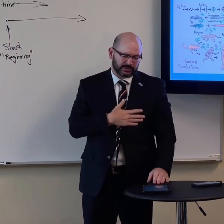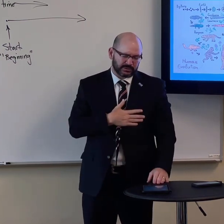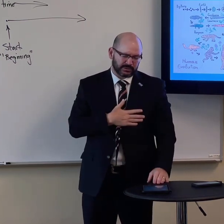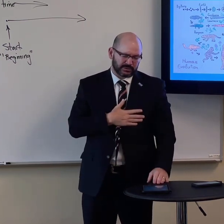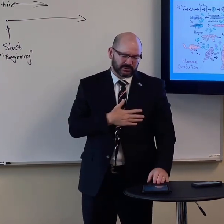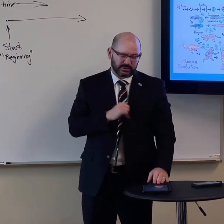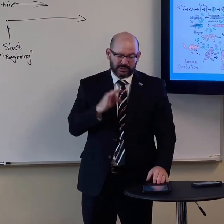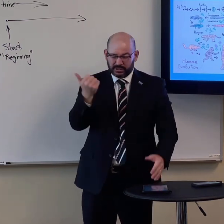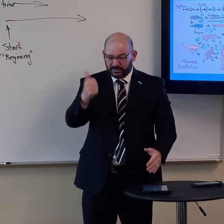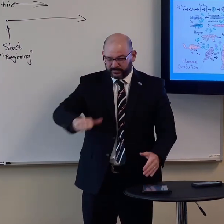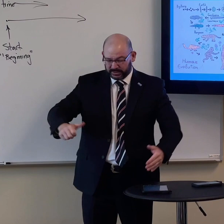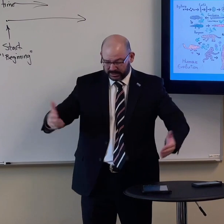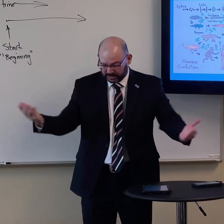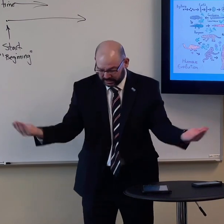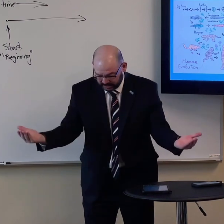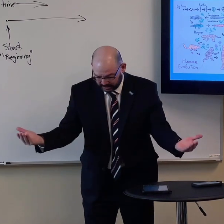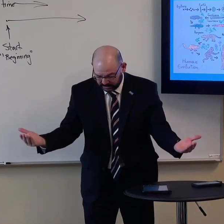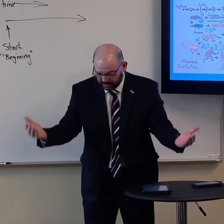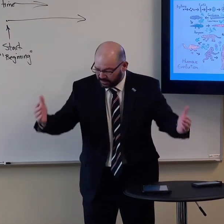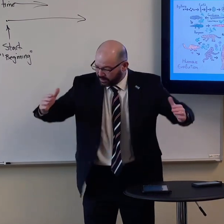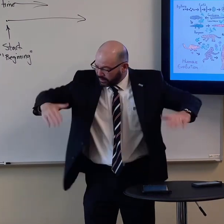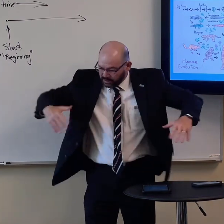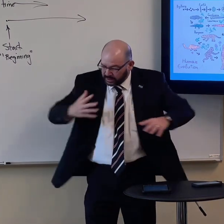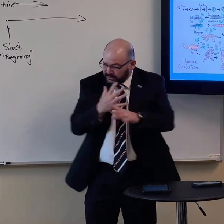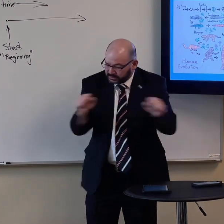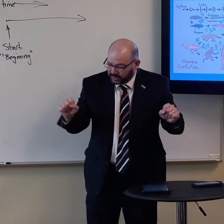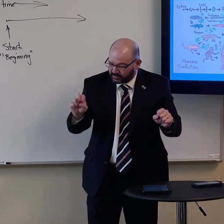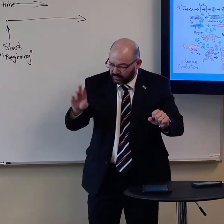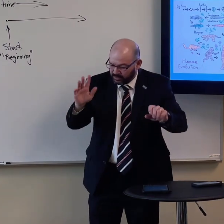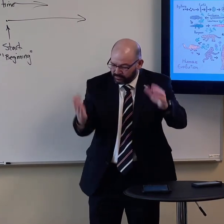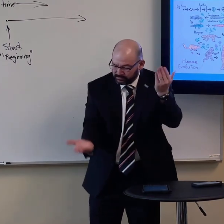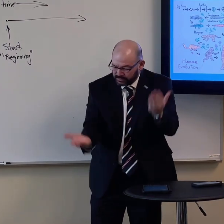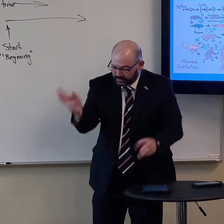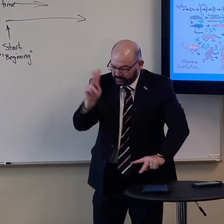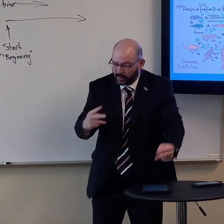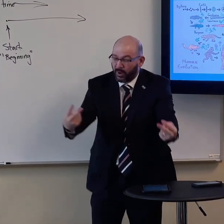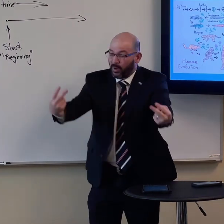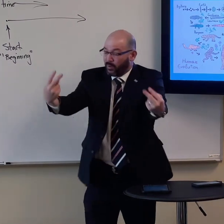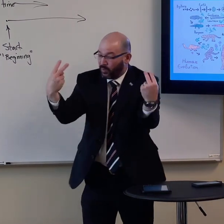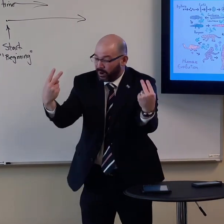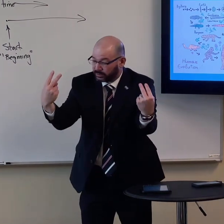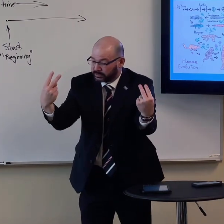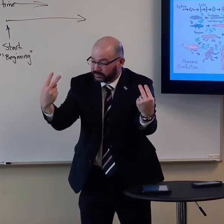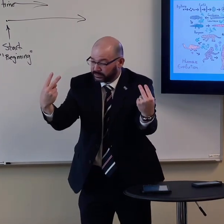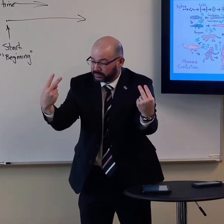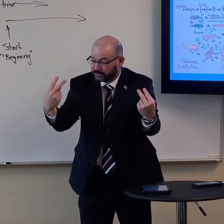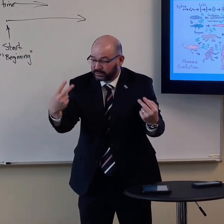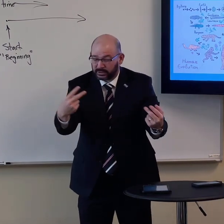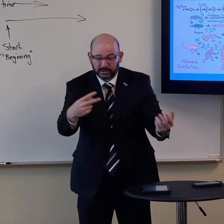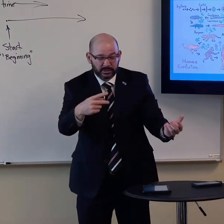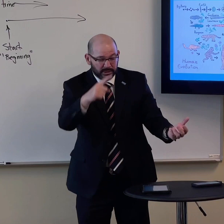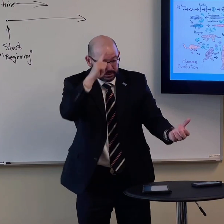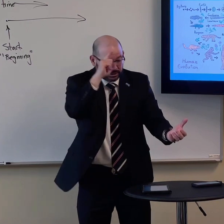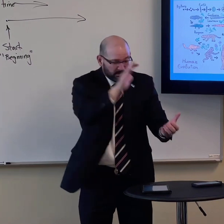We want to follow you. If anyone here is not saved, or maybe they're doubting, or if anybody's watching,